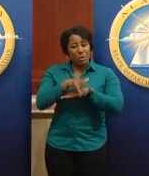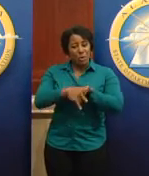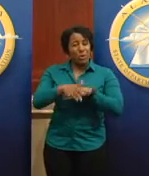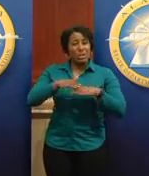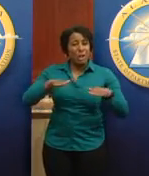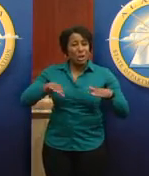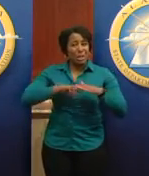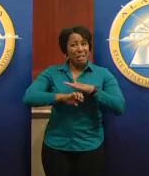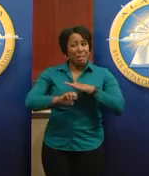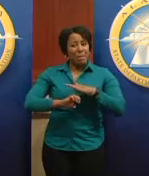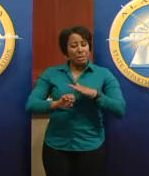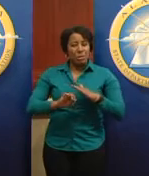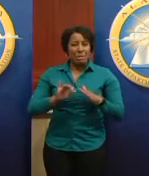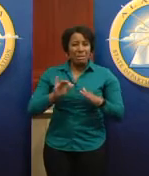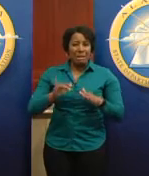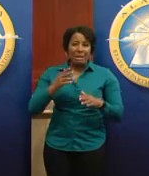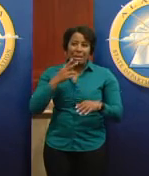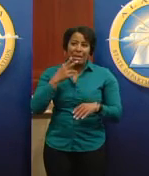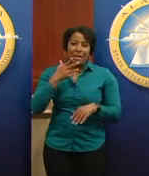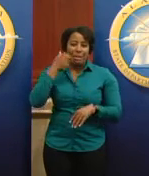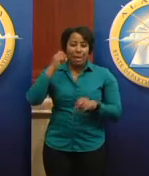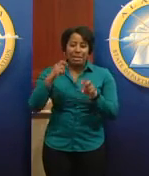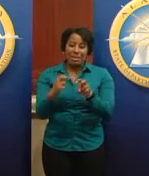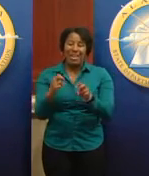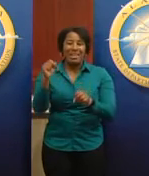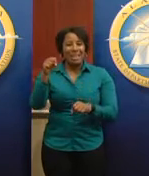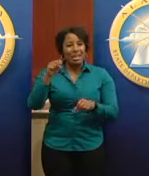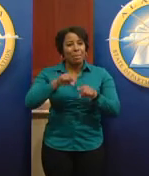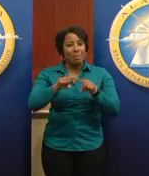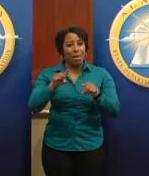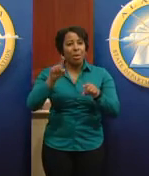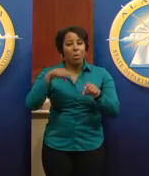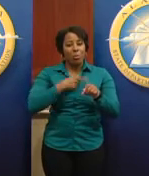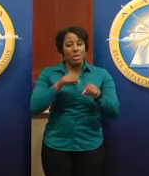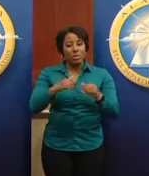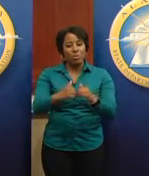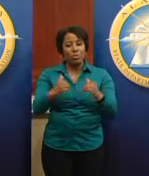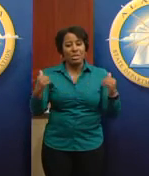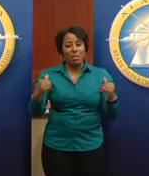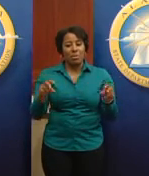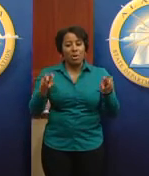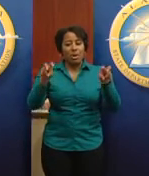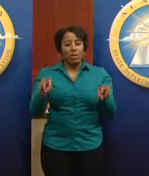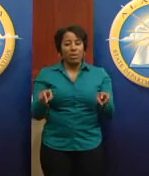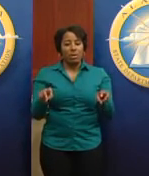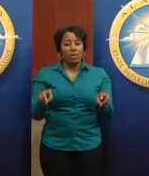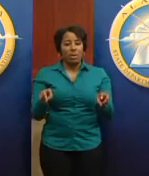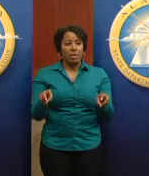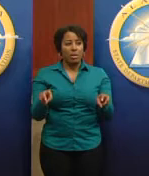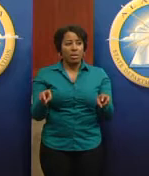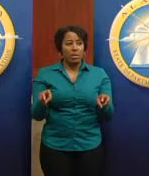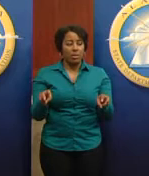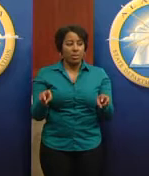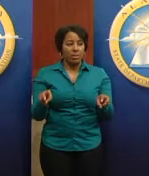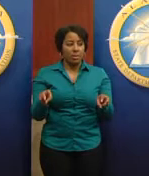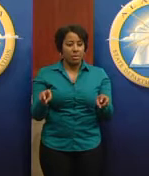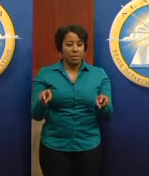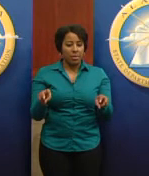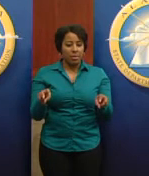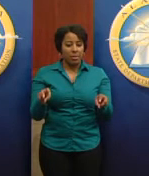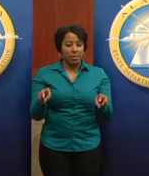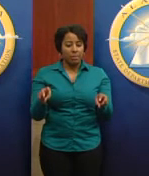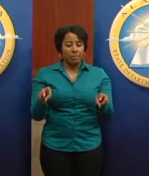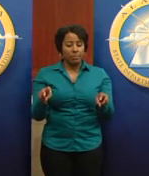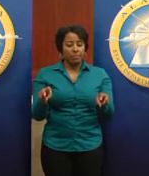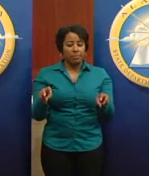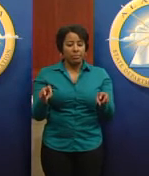education, we're probably going to need to pull those desks apart, turn them so that each child's facing the same direction, so one child's facing the back of the